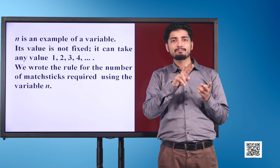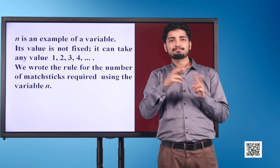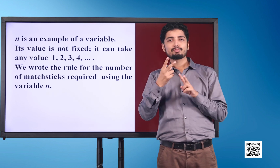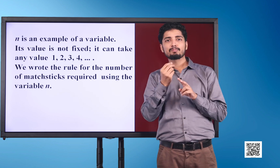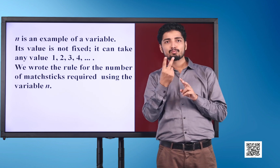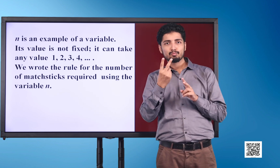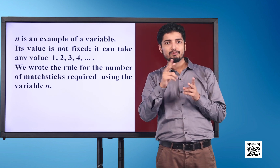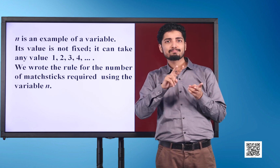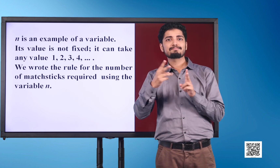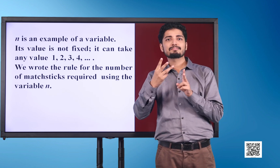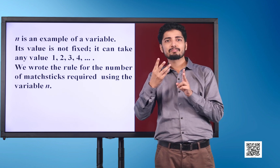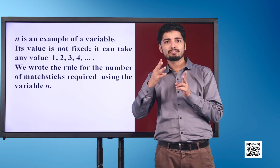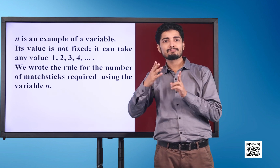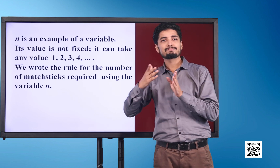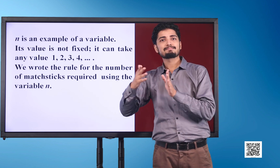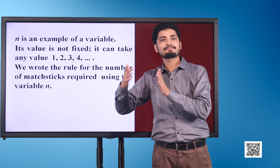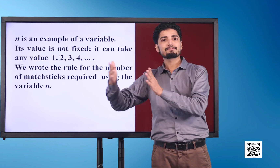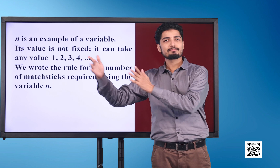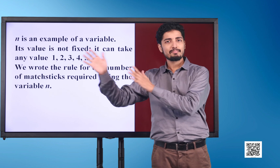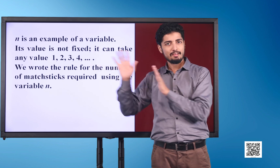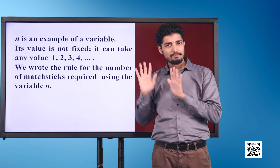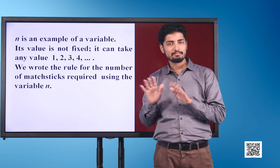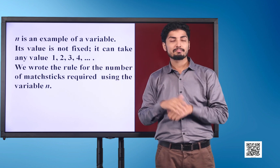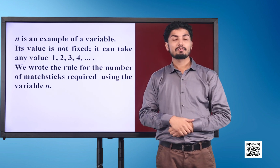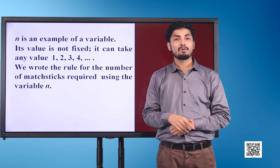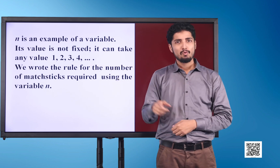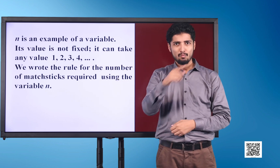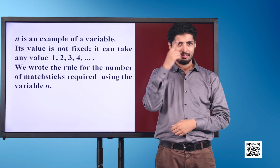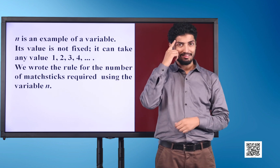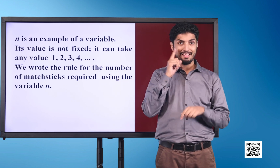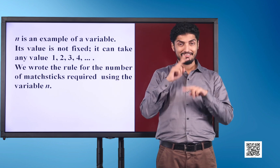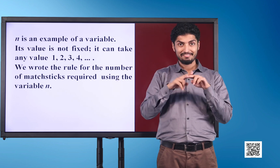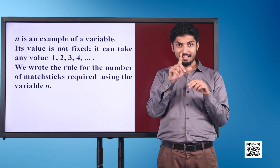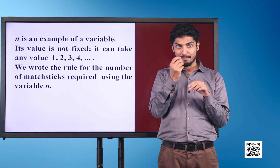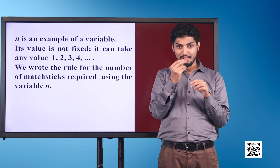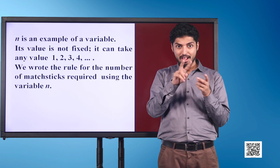We wrote the rule for the number of matchsticks required using the variable n.